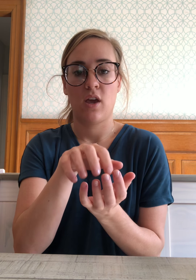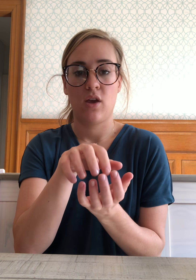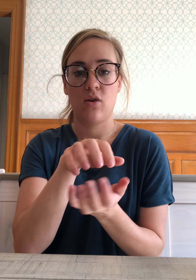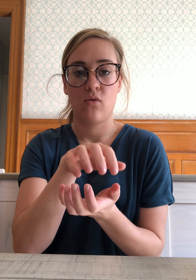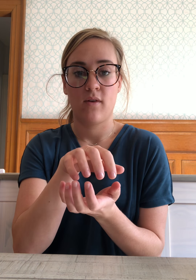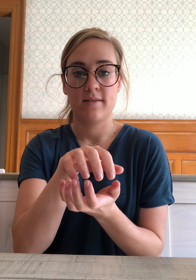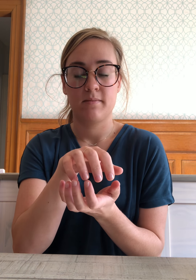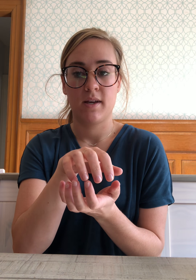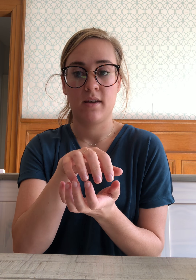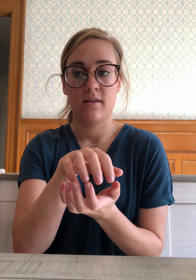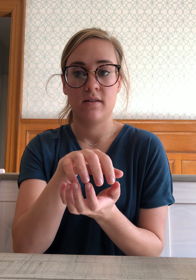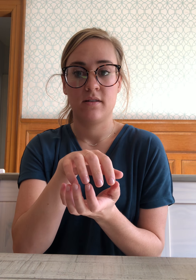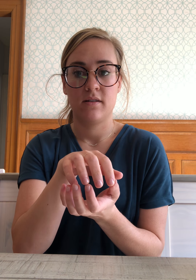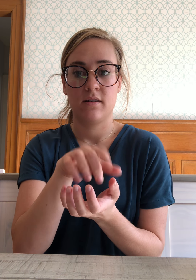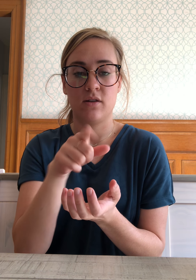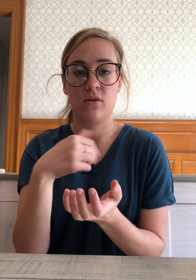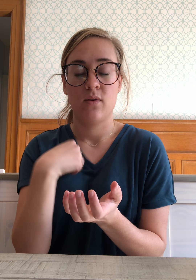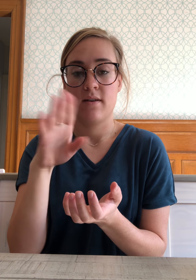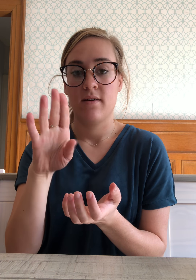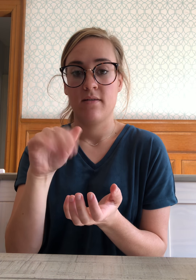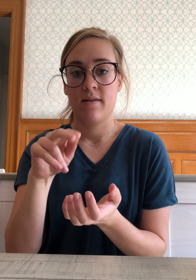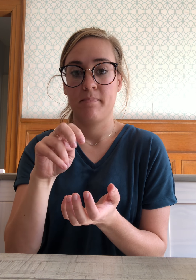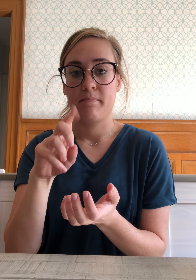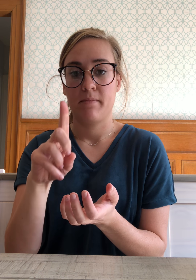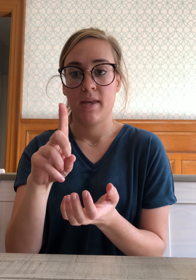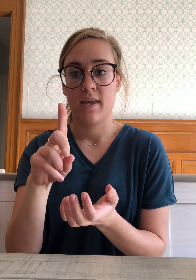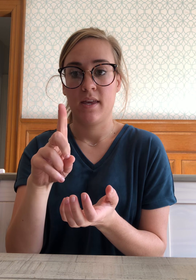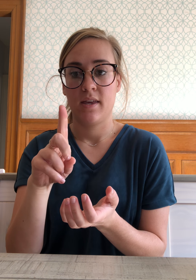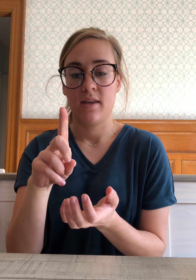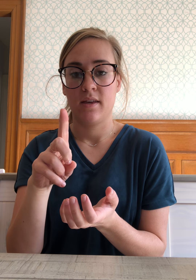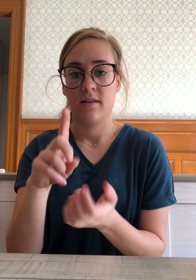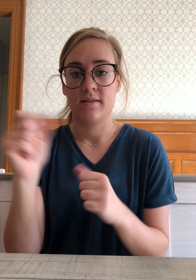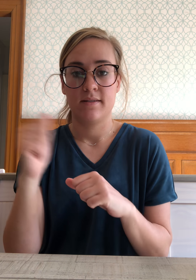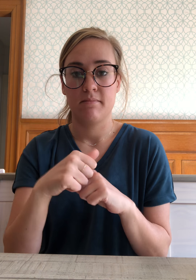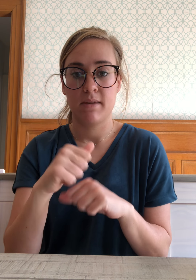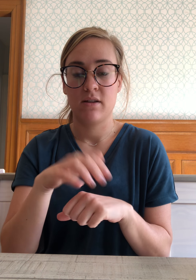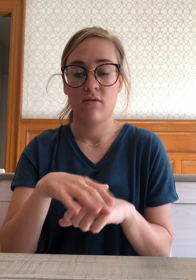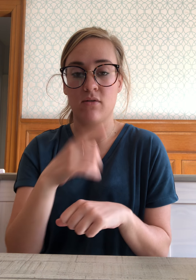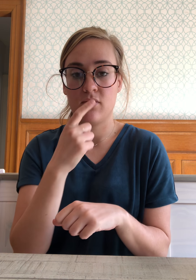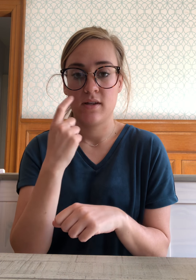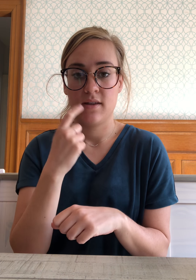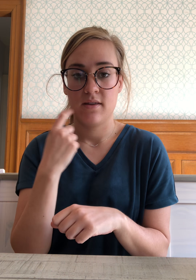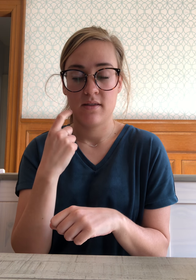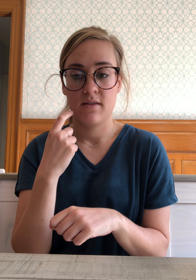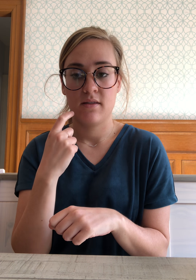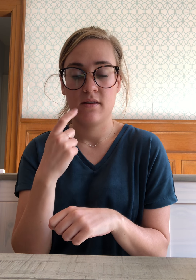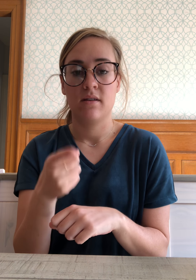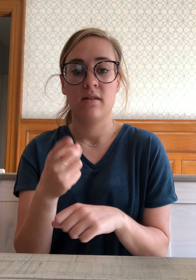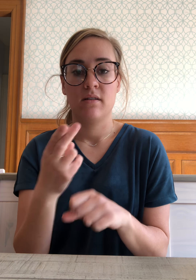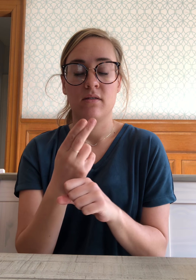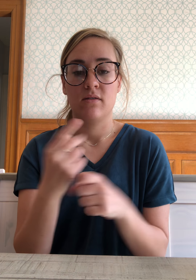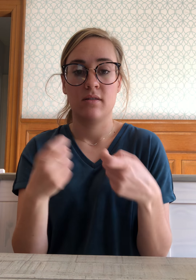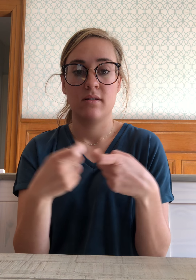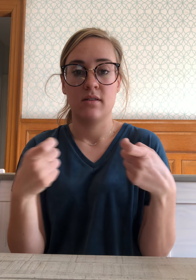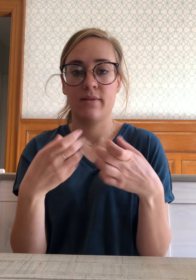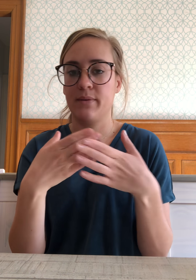in which you have bands cemented on the teeth. Patient wears and elastic. There's no wires here, and